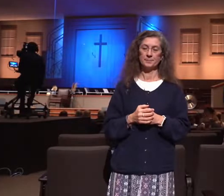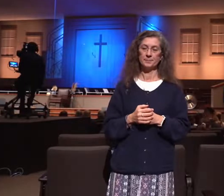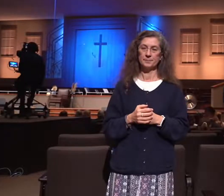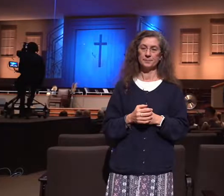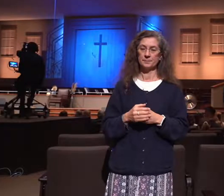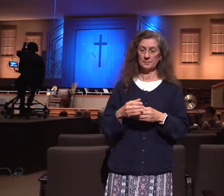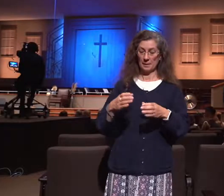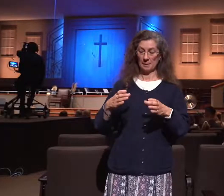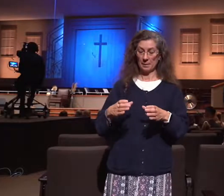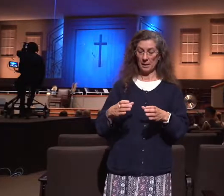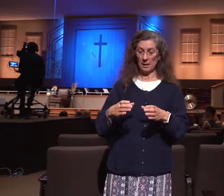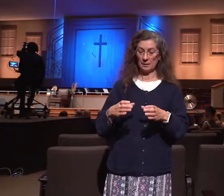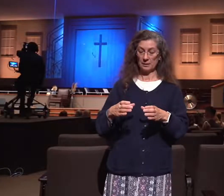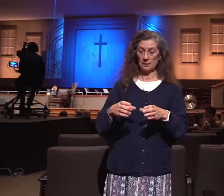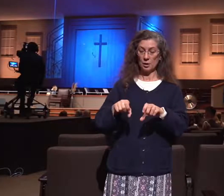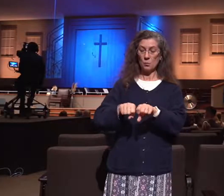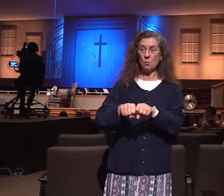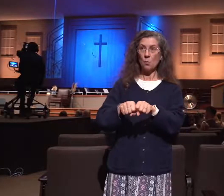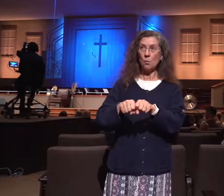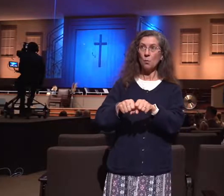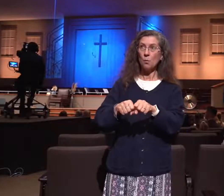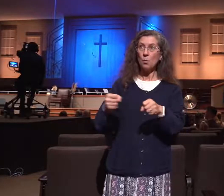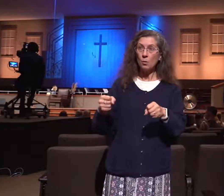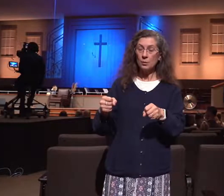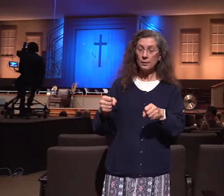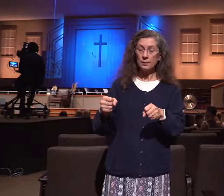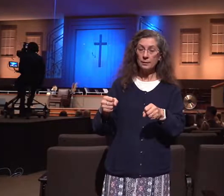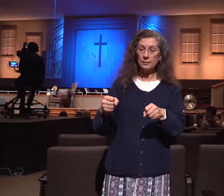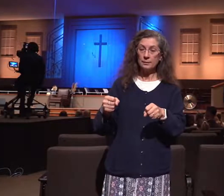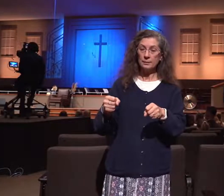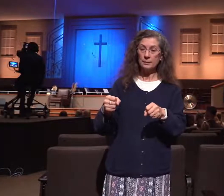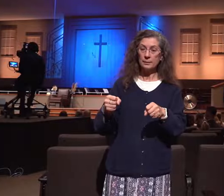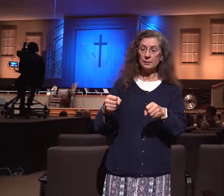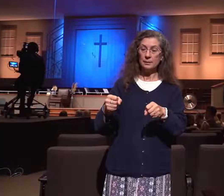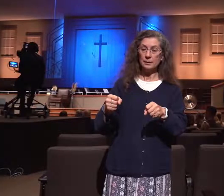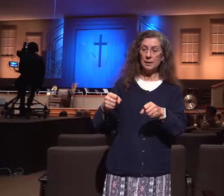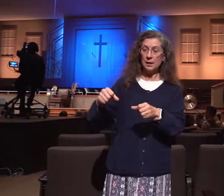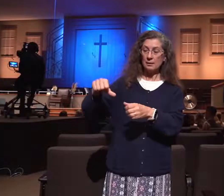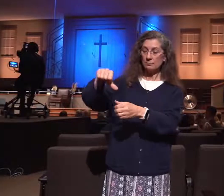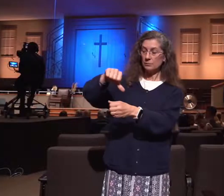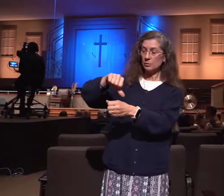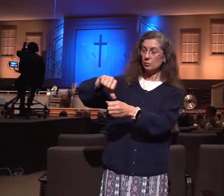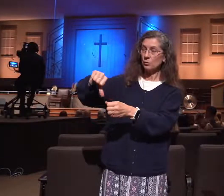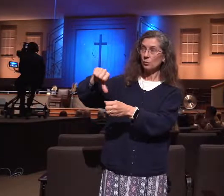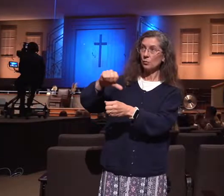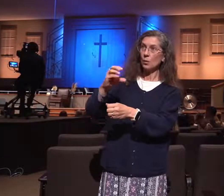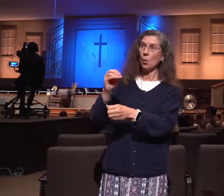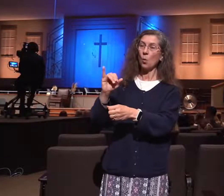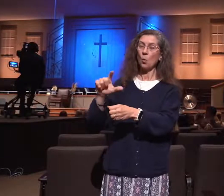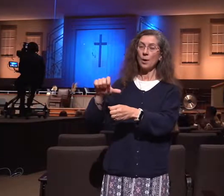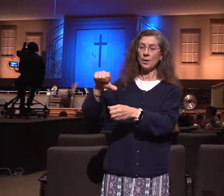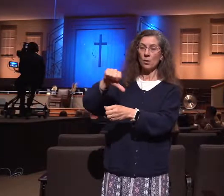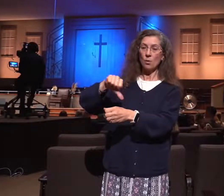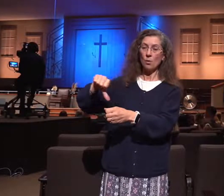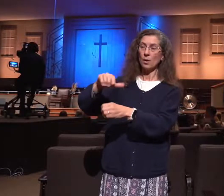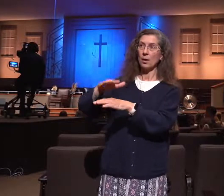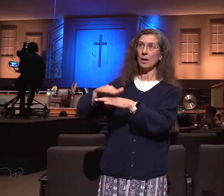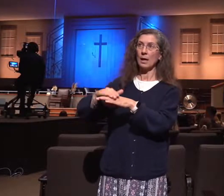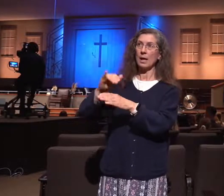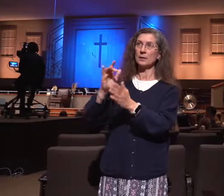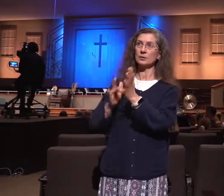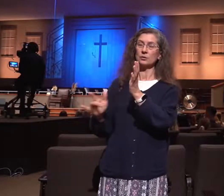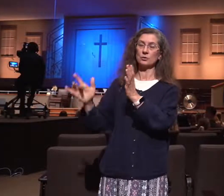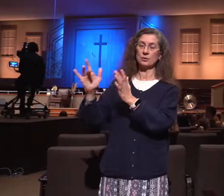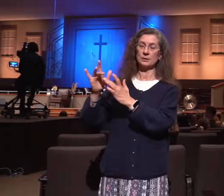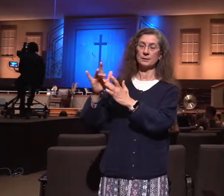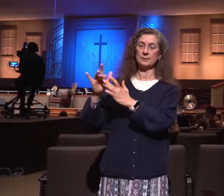And she broke that alabaster box. And she anointed the Lord. And by